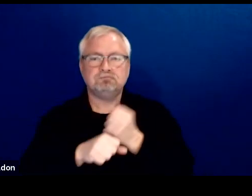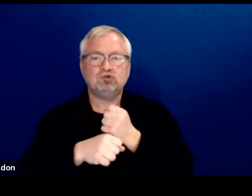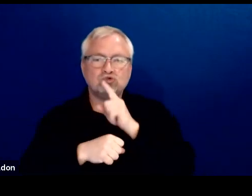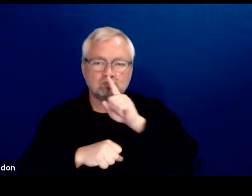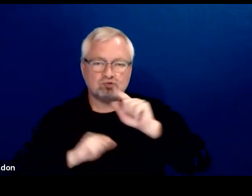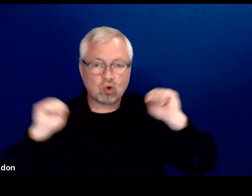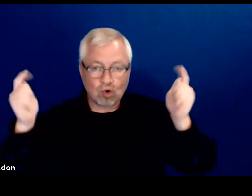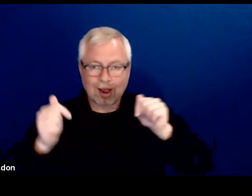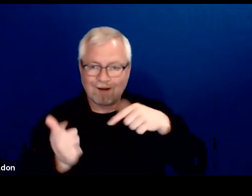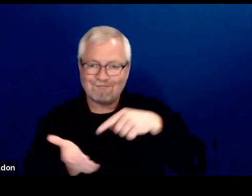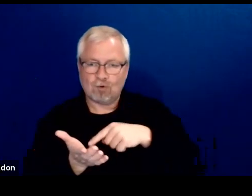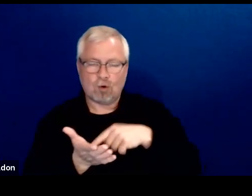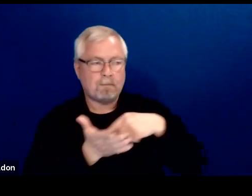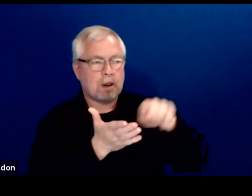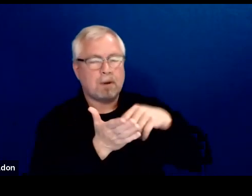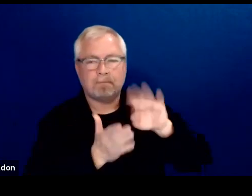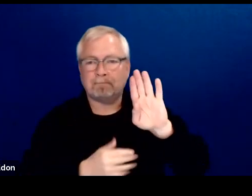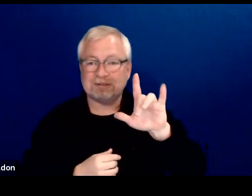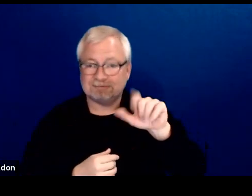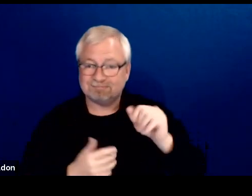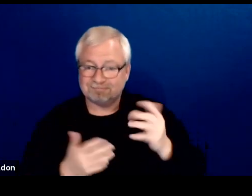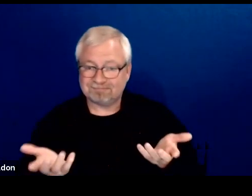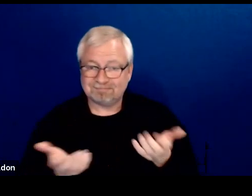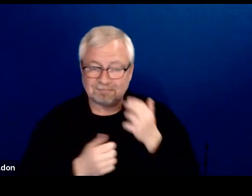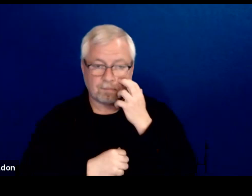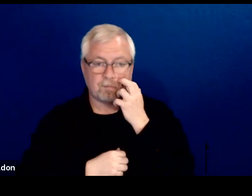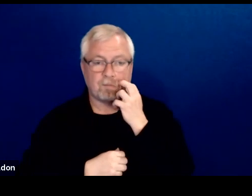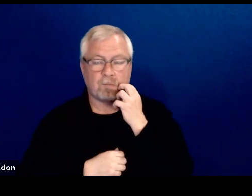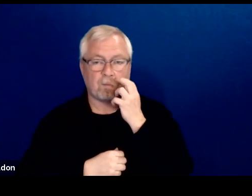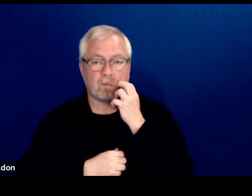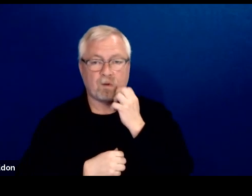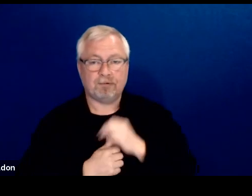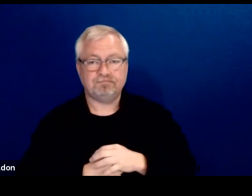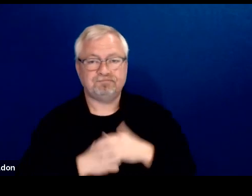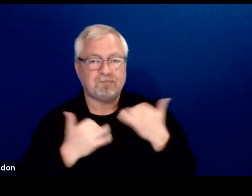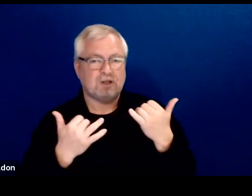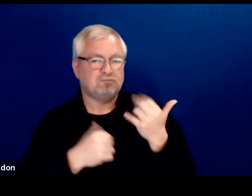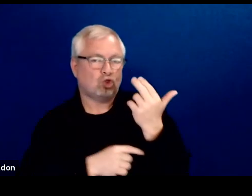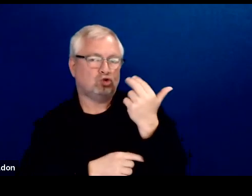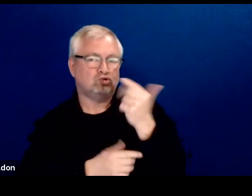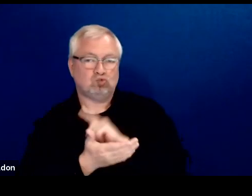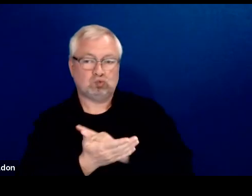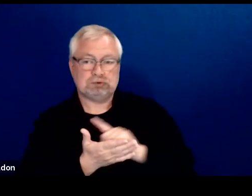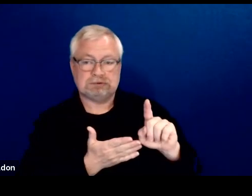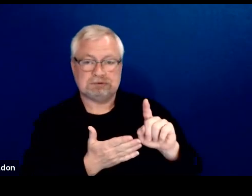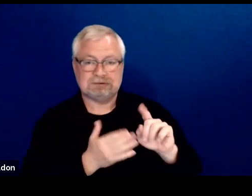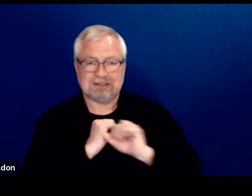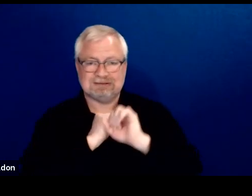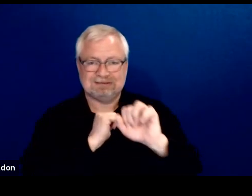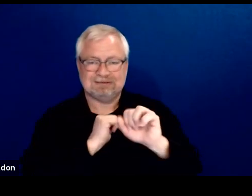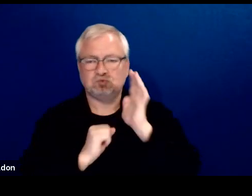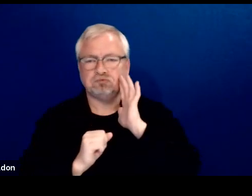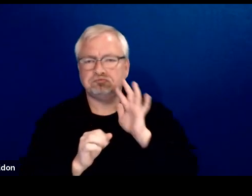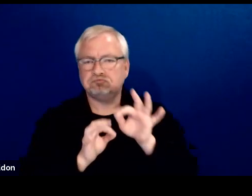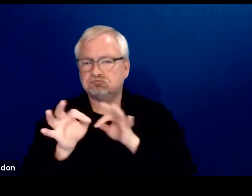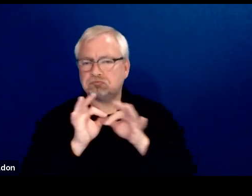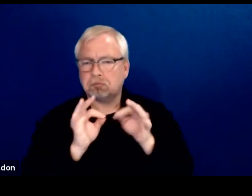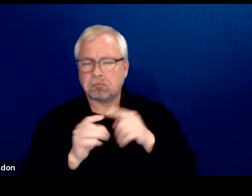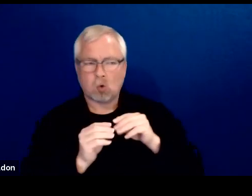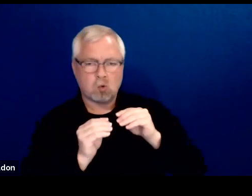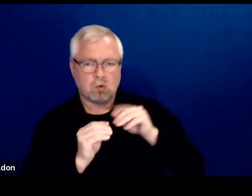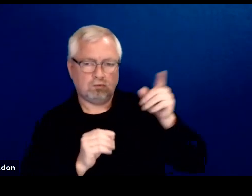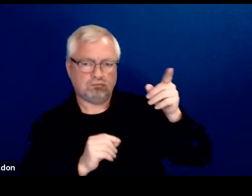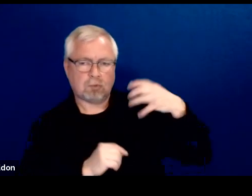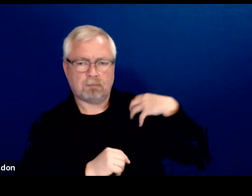So that's where this goes, 13-week extensions, and you'll hear a little more from the commissioner on that. He'll talk SBA loans, he'll talk Minnesota small business loans.